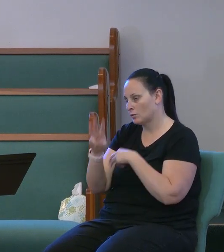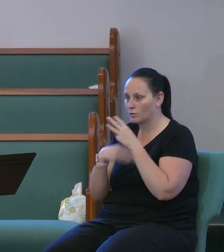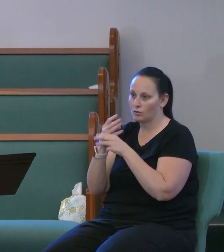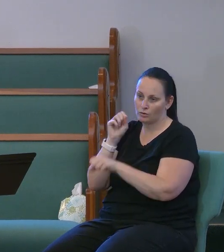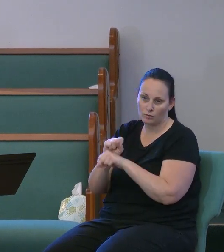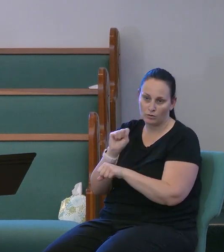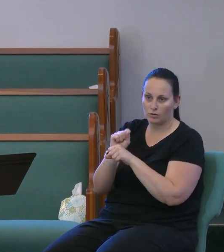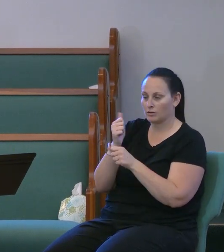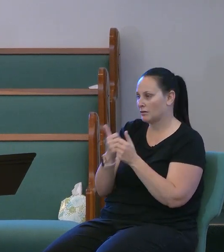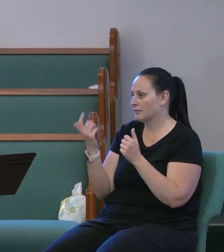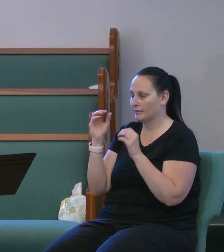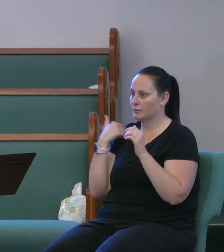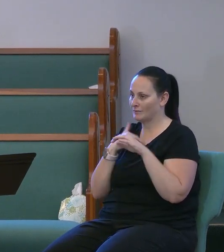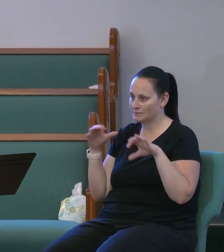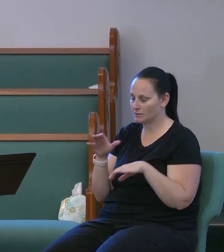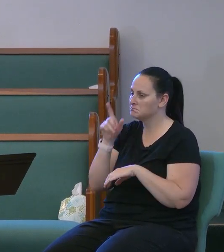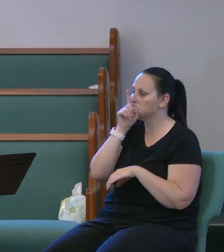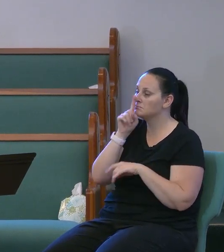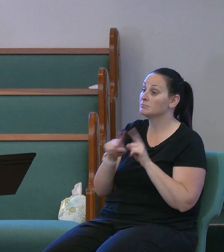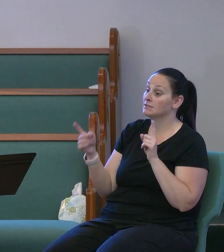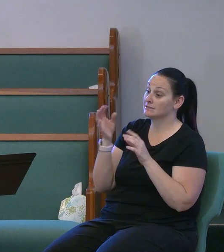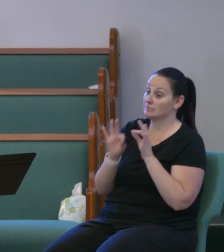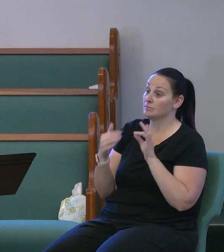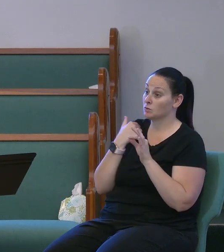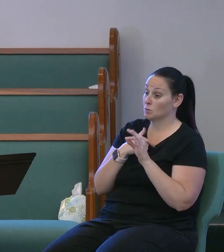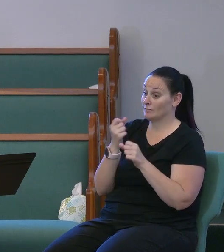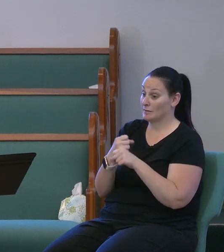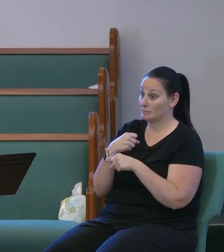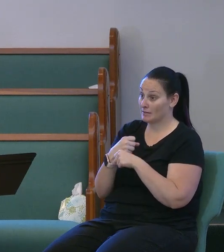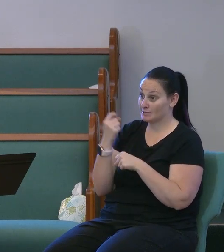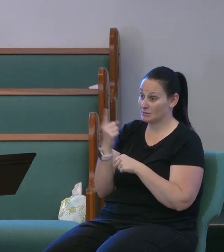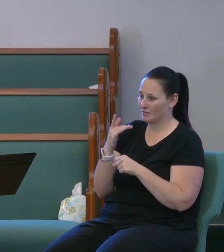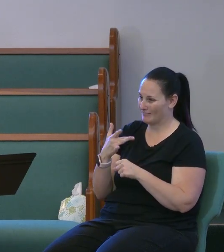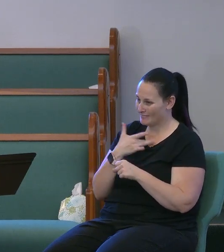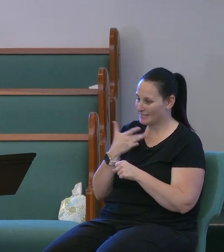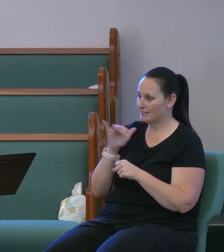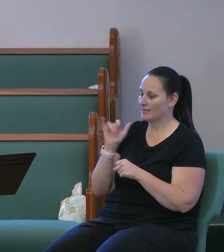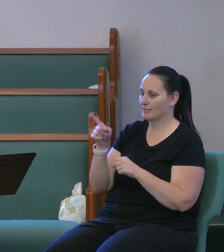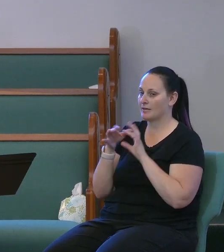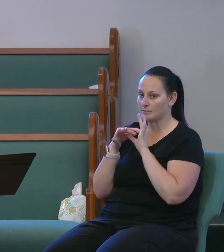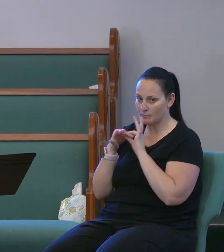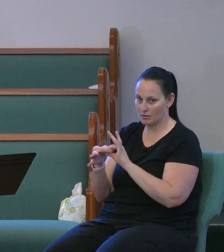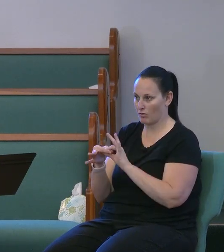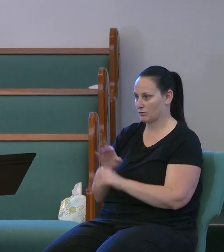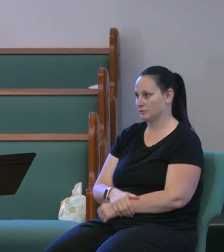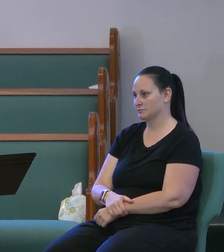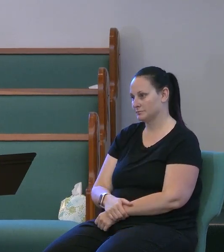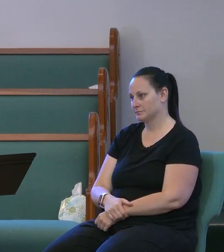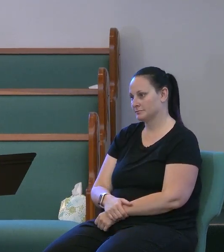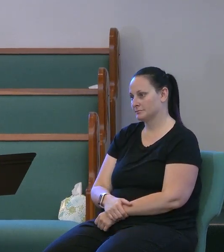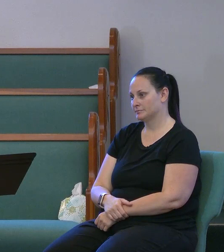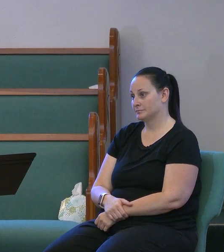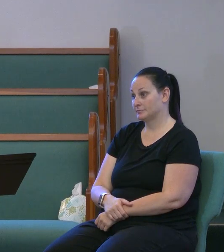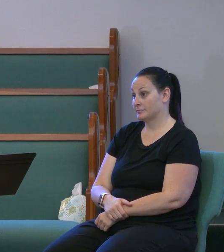about anything that we've done. It is simply that we made somebody feel like they belong. If